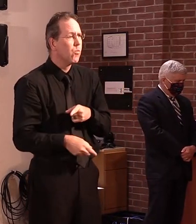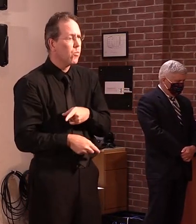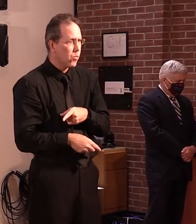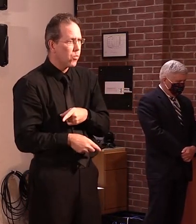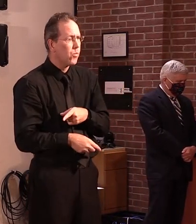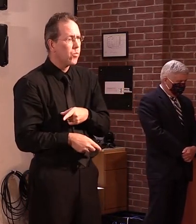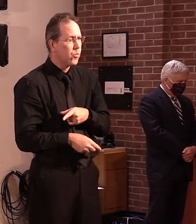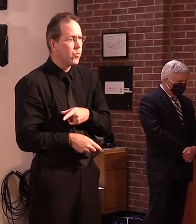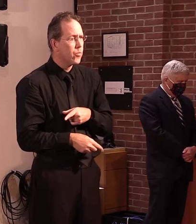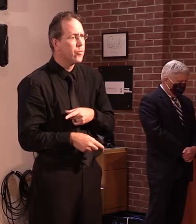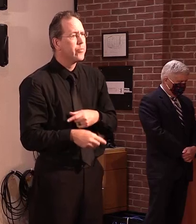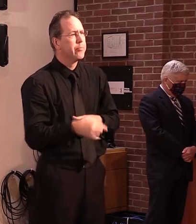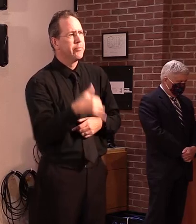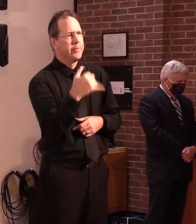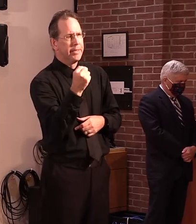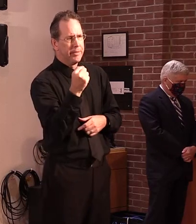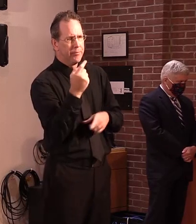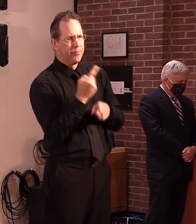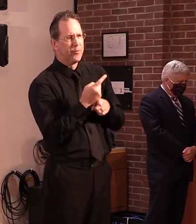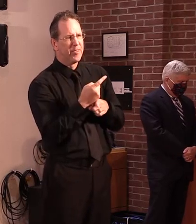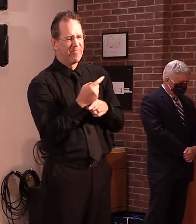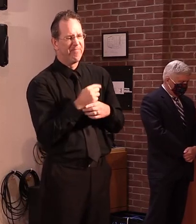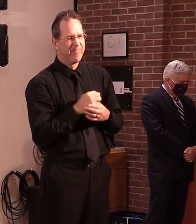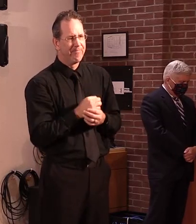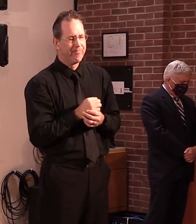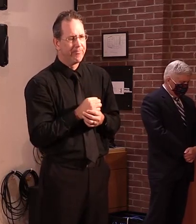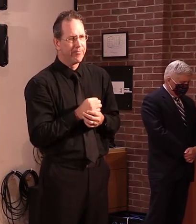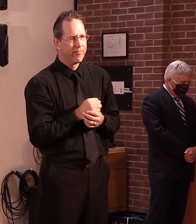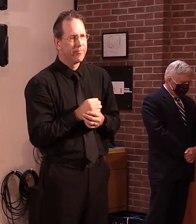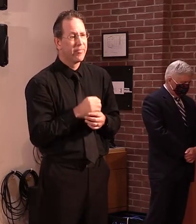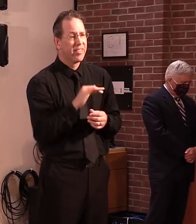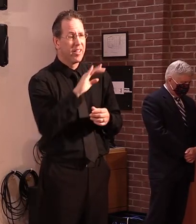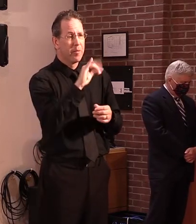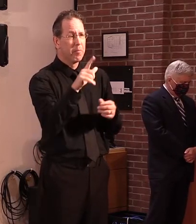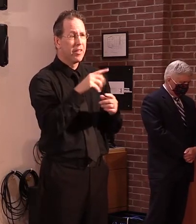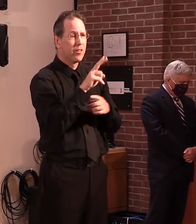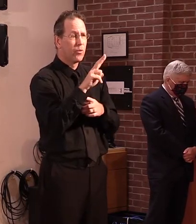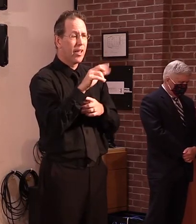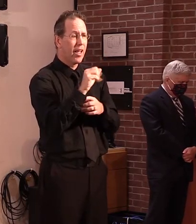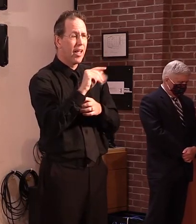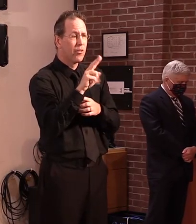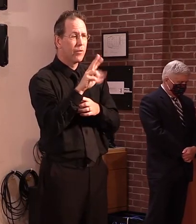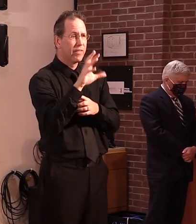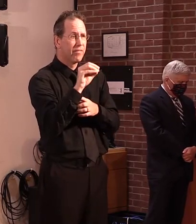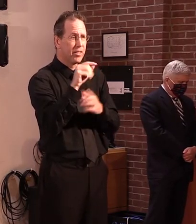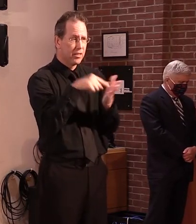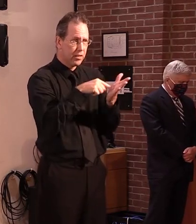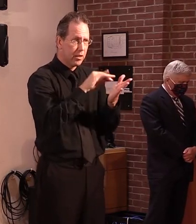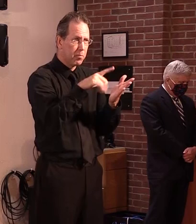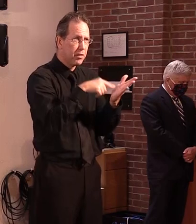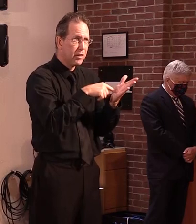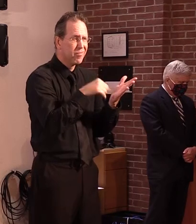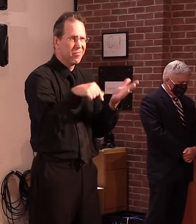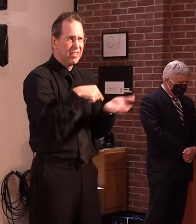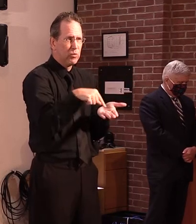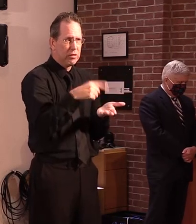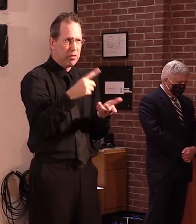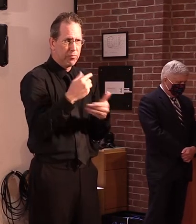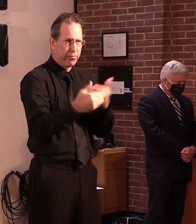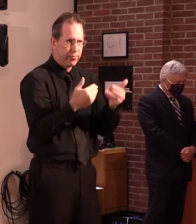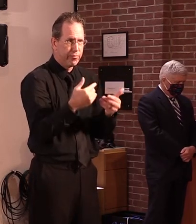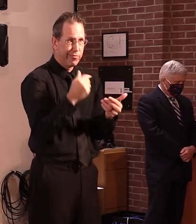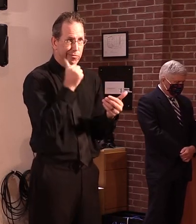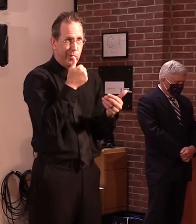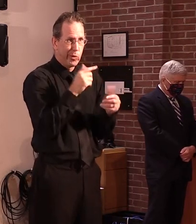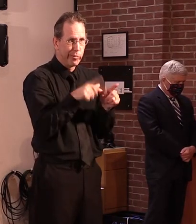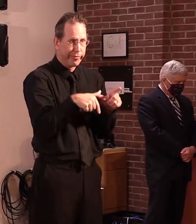Governor, you do. The bill that the Senate is looking at this week is very narrow